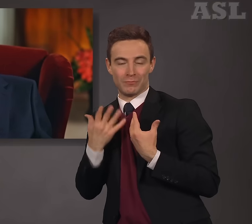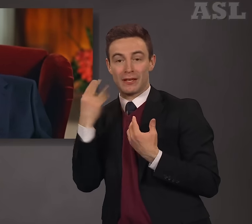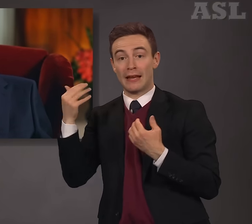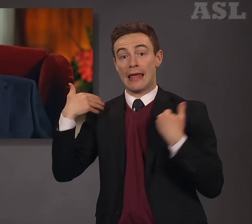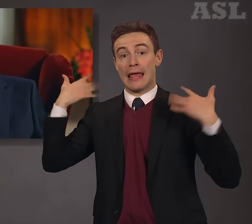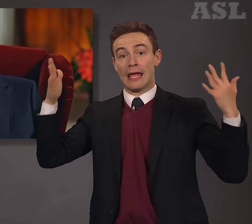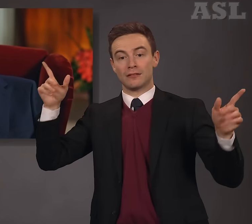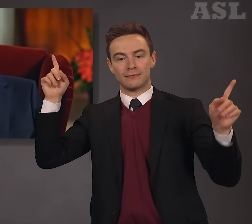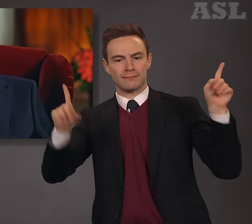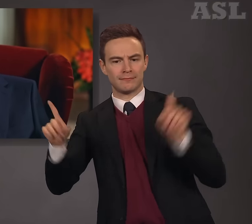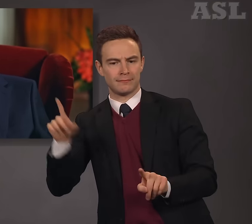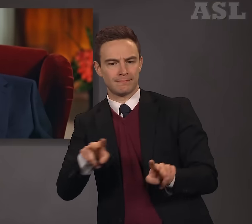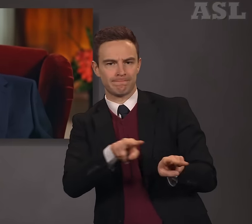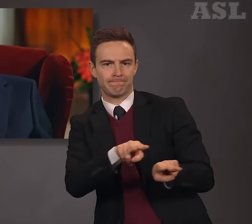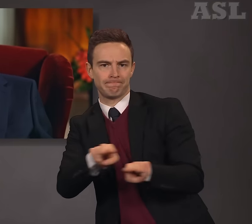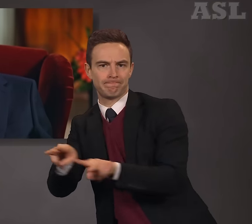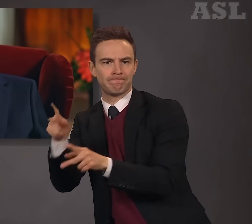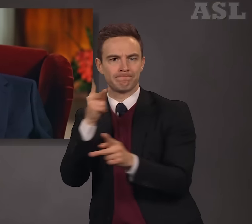them.